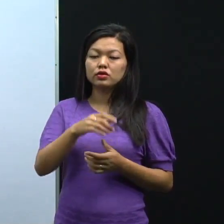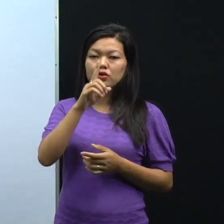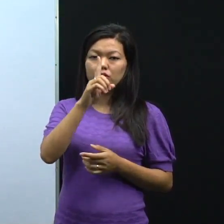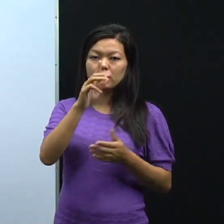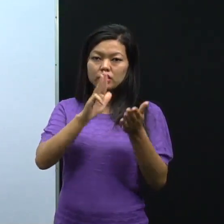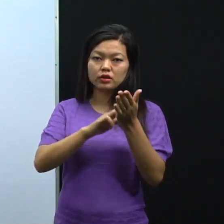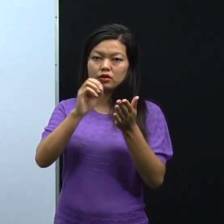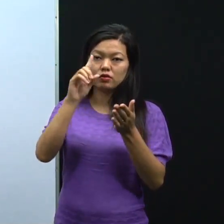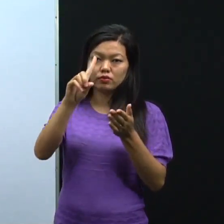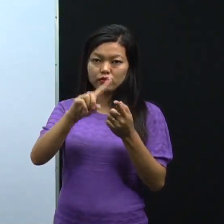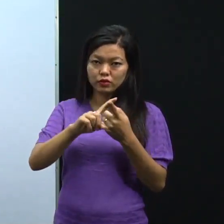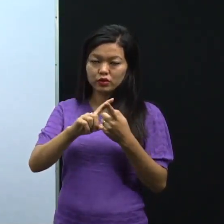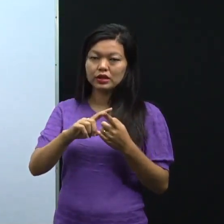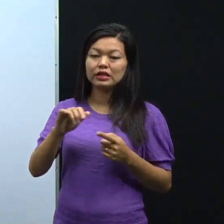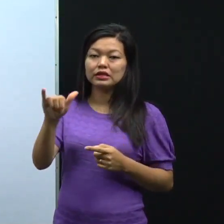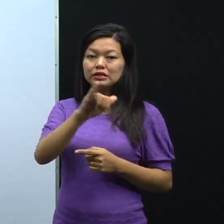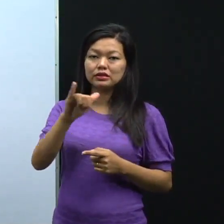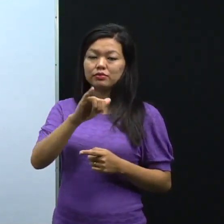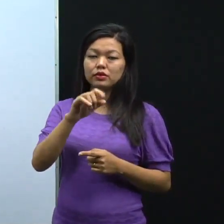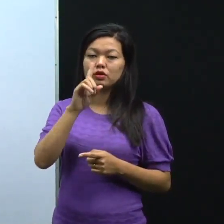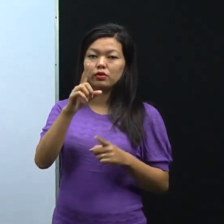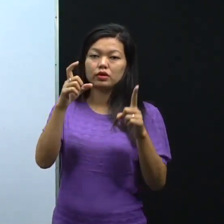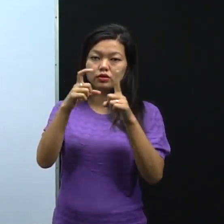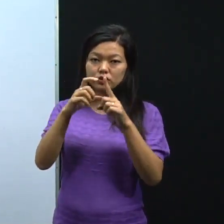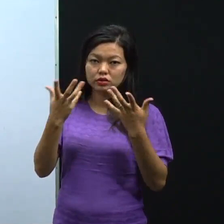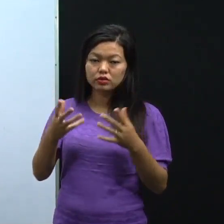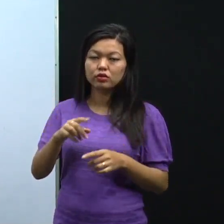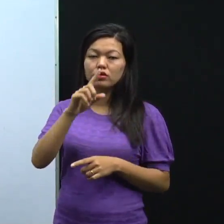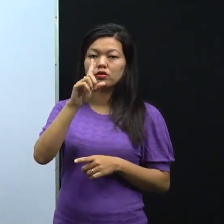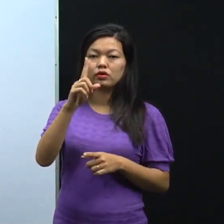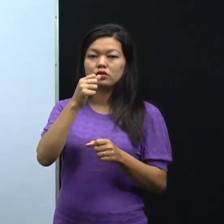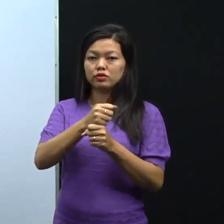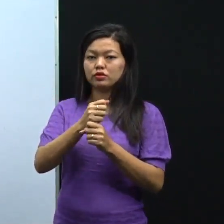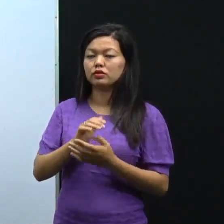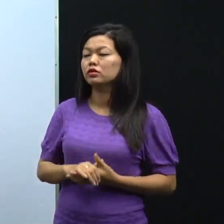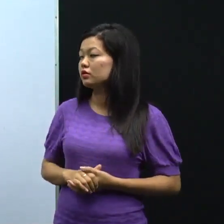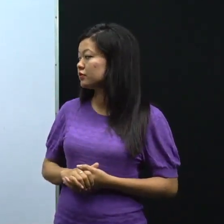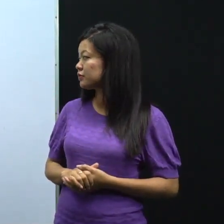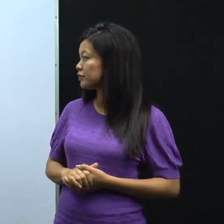like 1 dozen or 1 gross, okay? Now, 1 mole, okay?